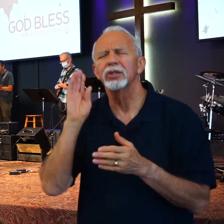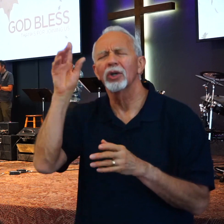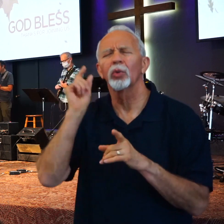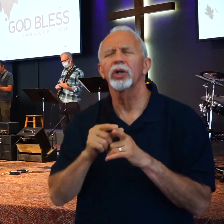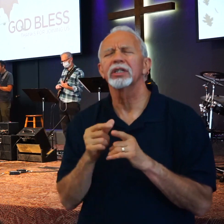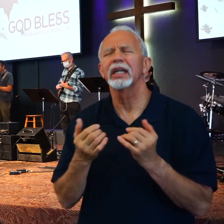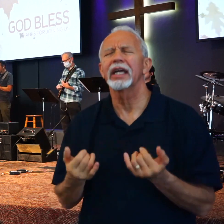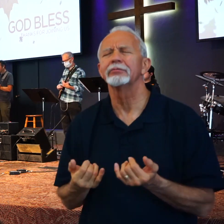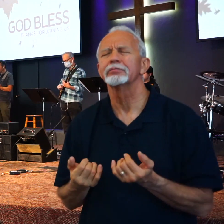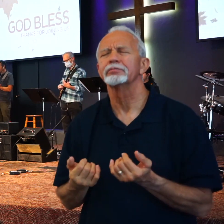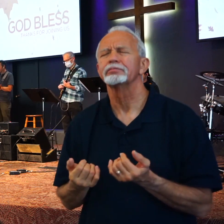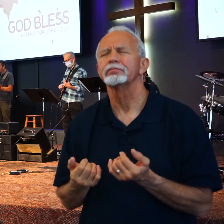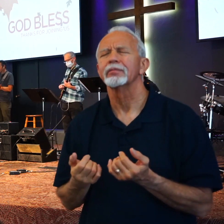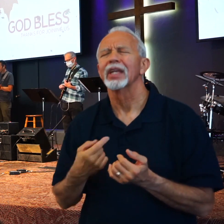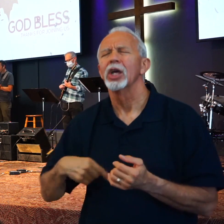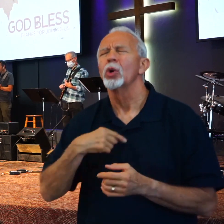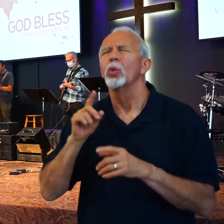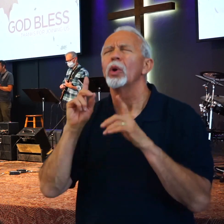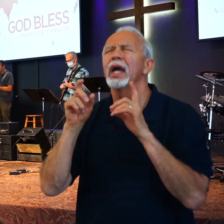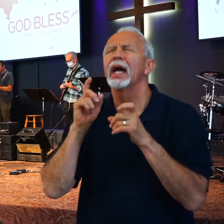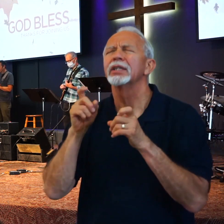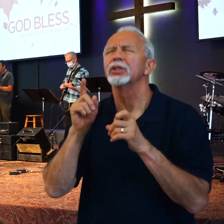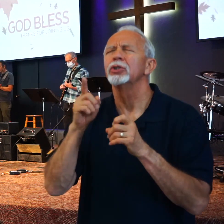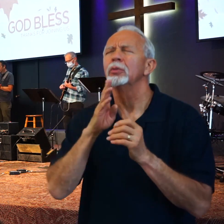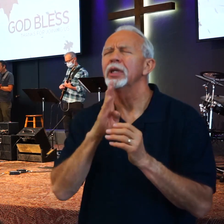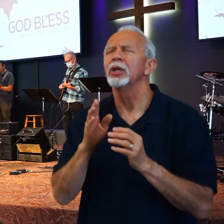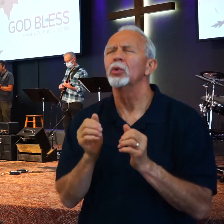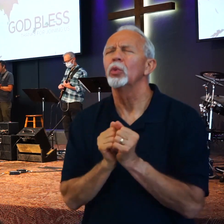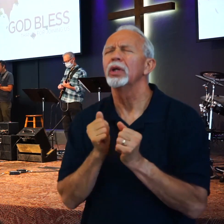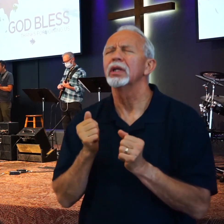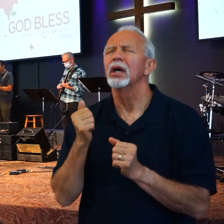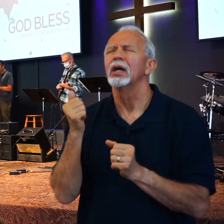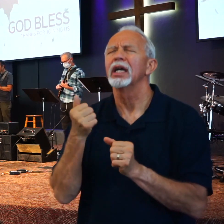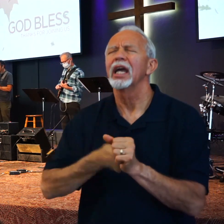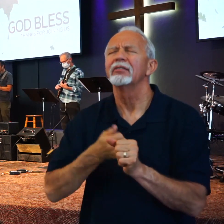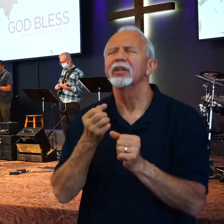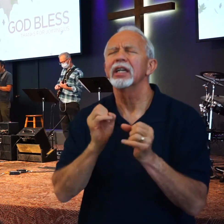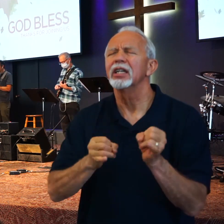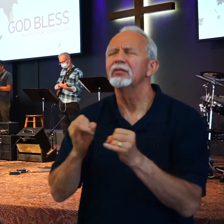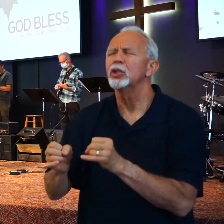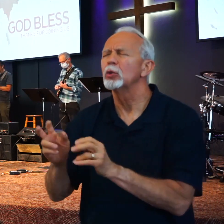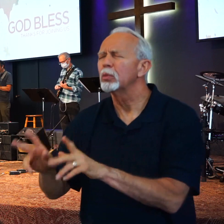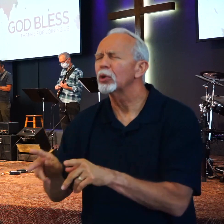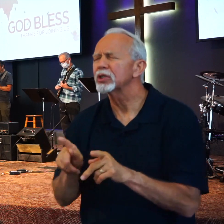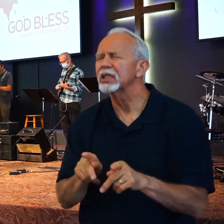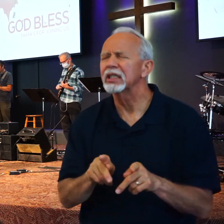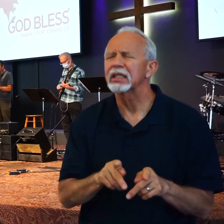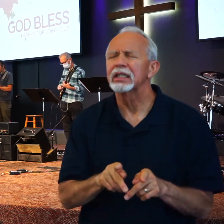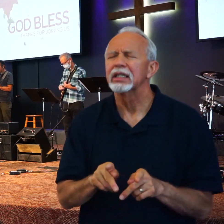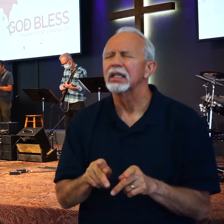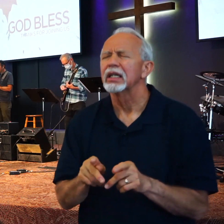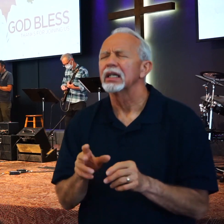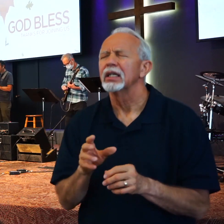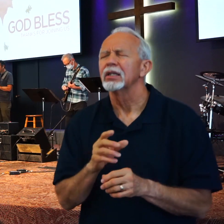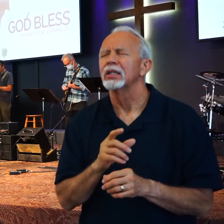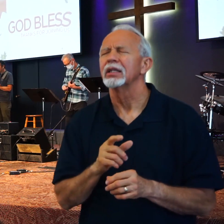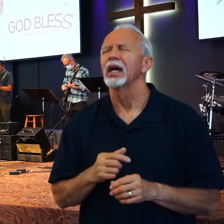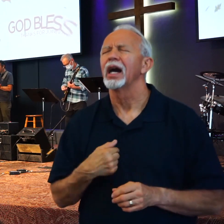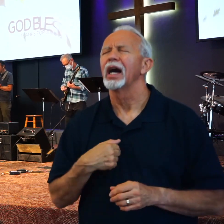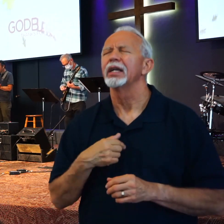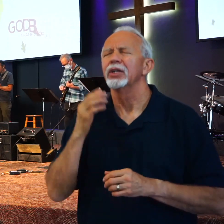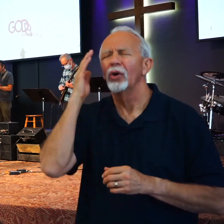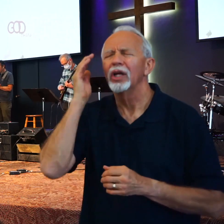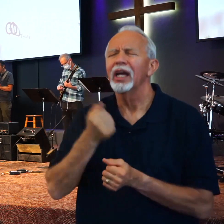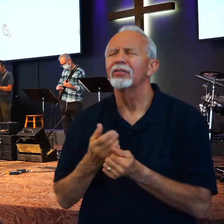today, we ask that you would be with each and every person here. Lord, I know that